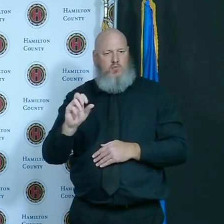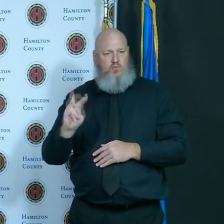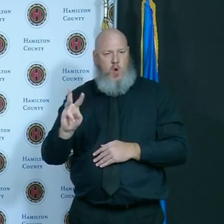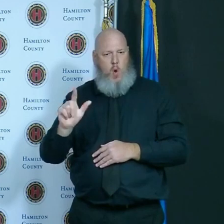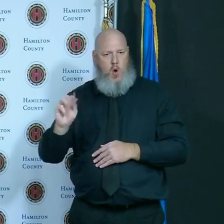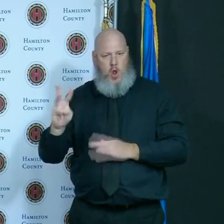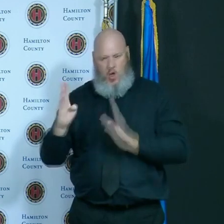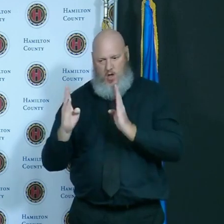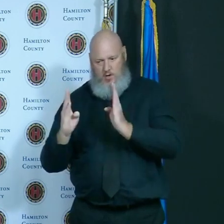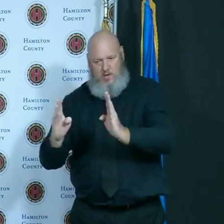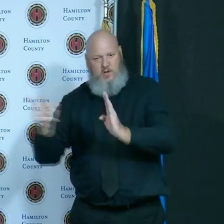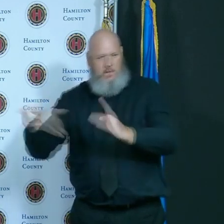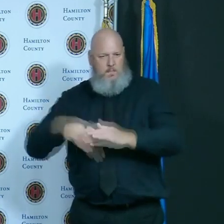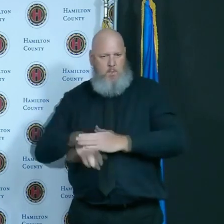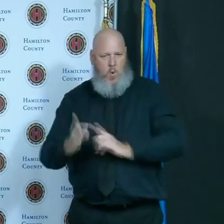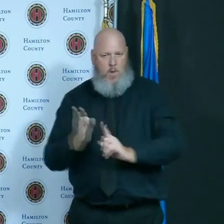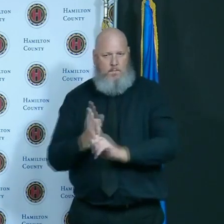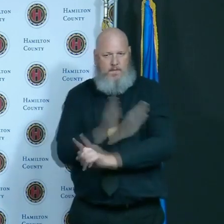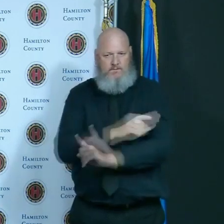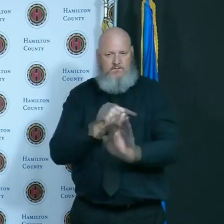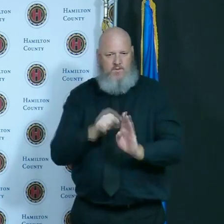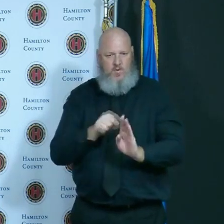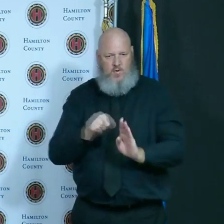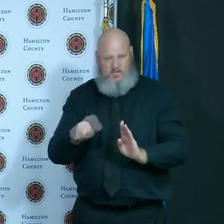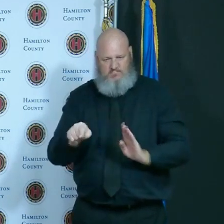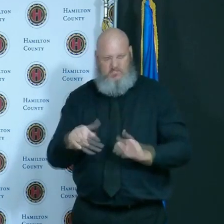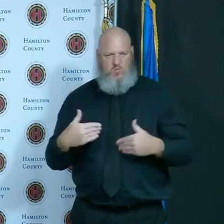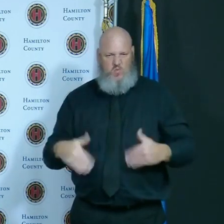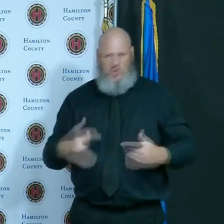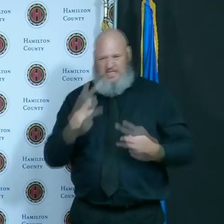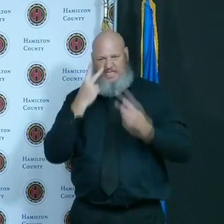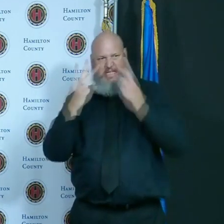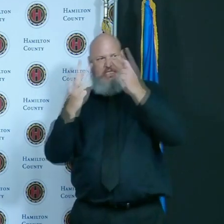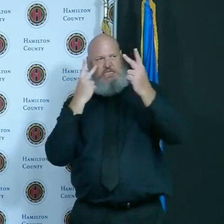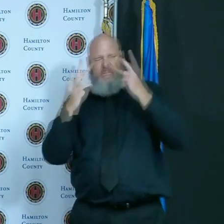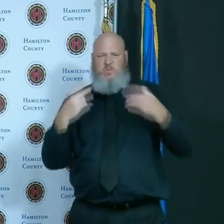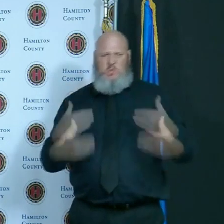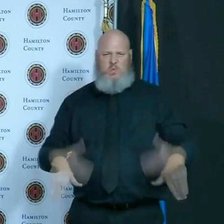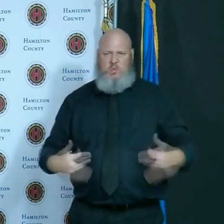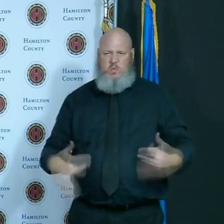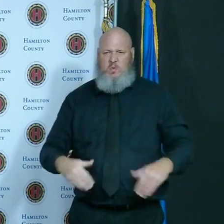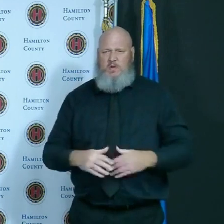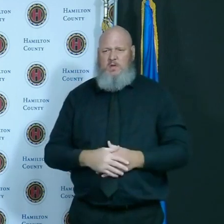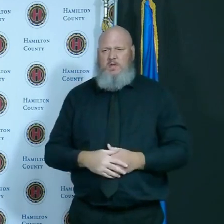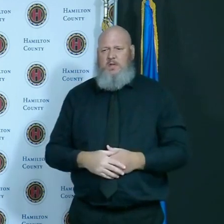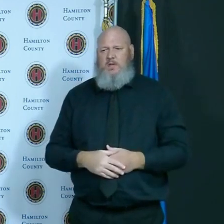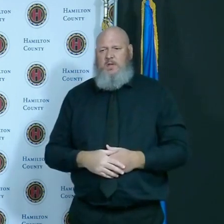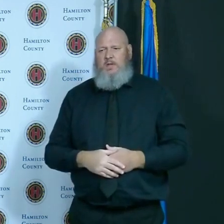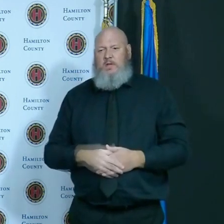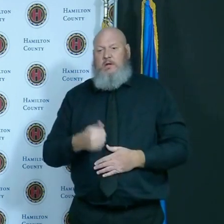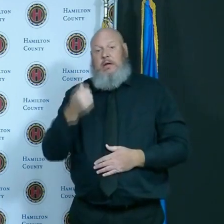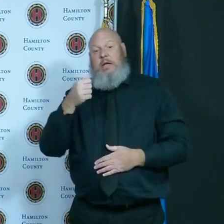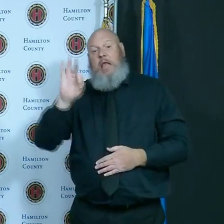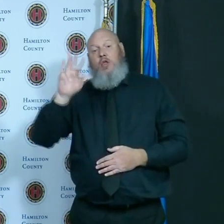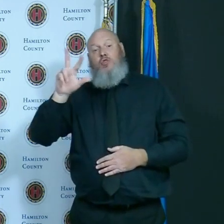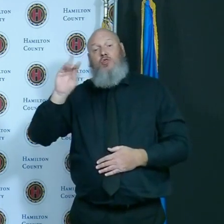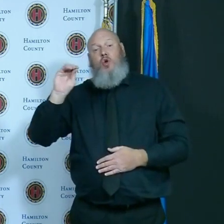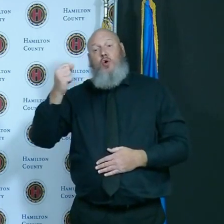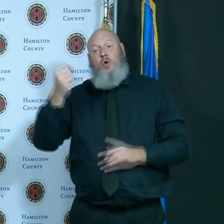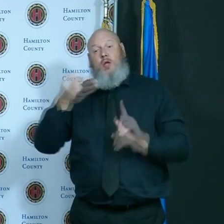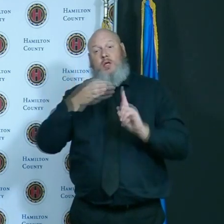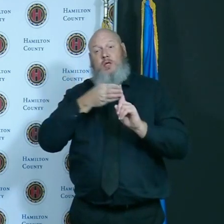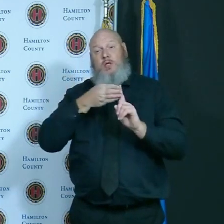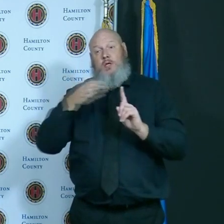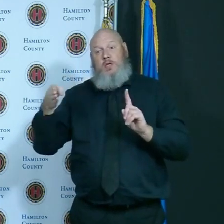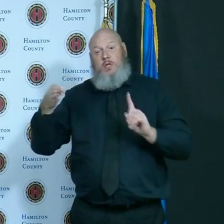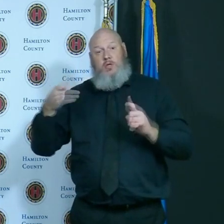During the Great Depression of the 1930s, African Americans were the last hired and the first fired.